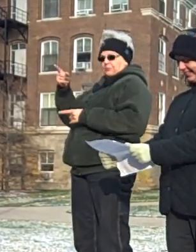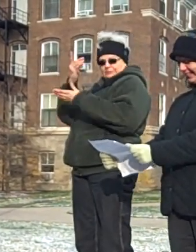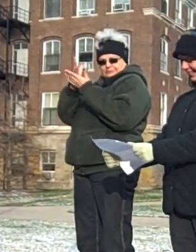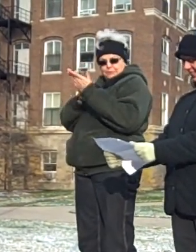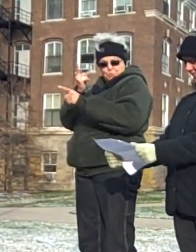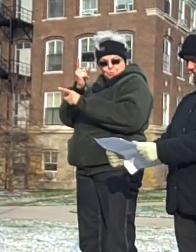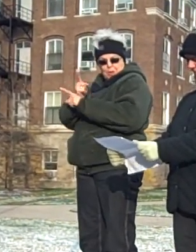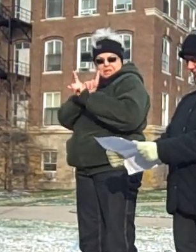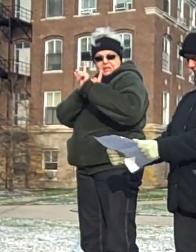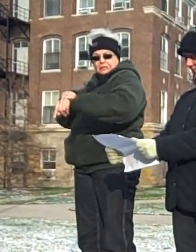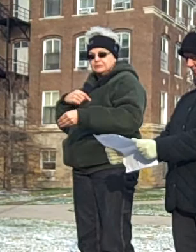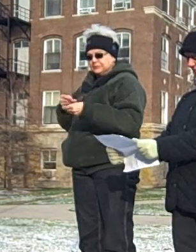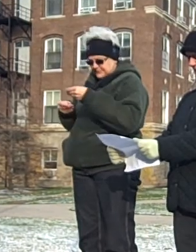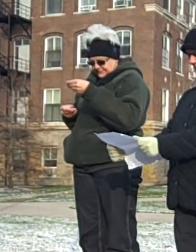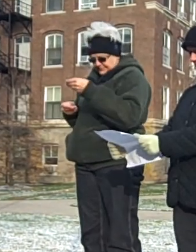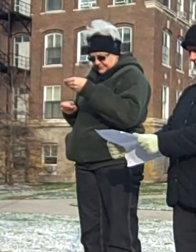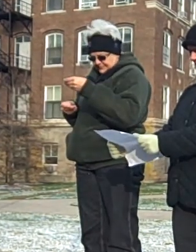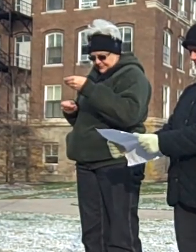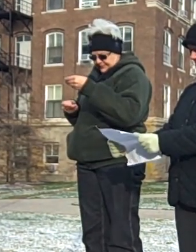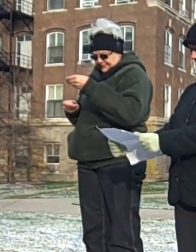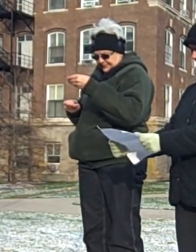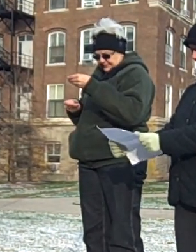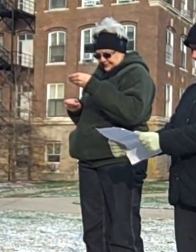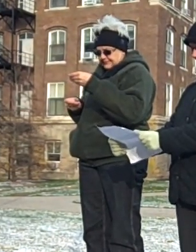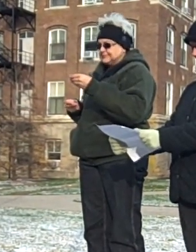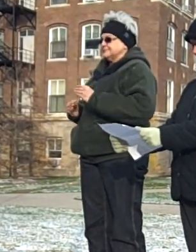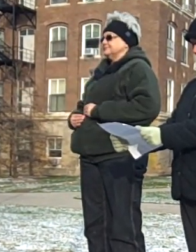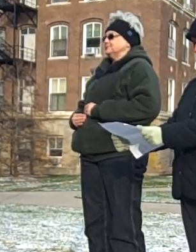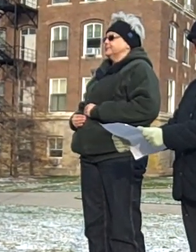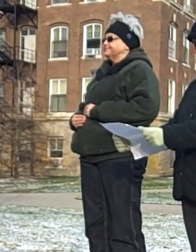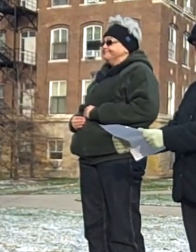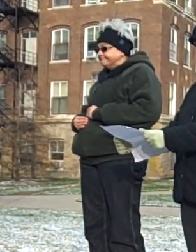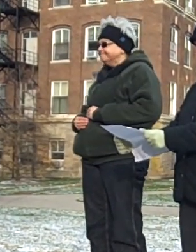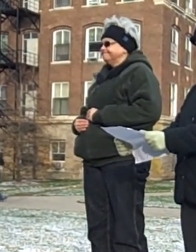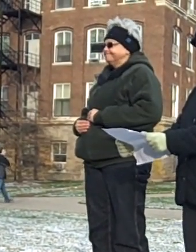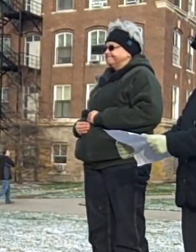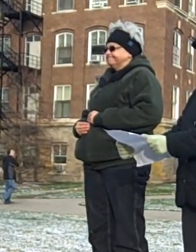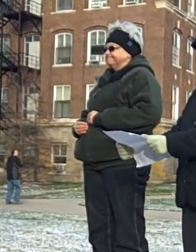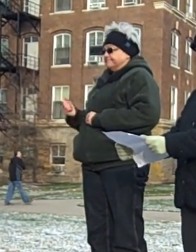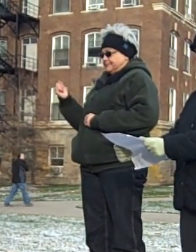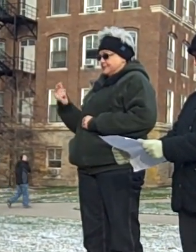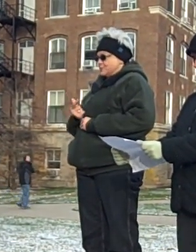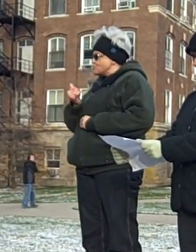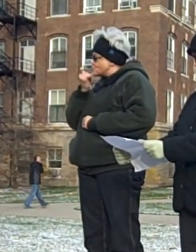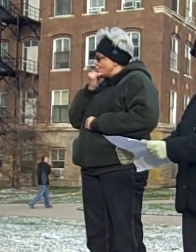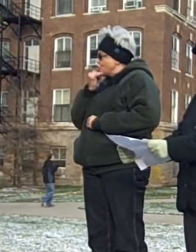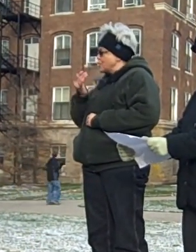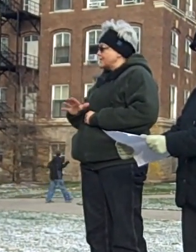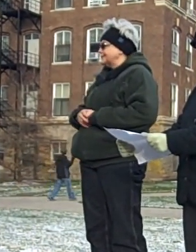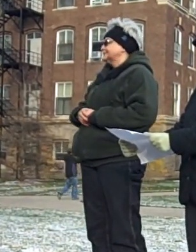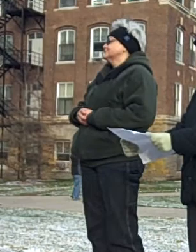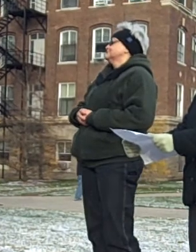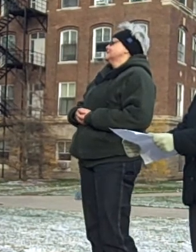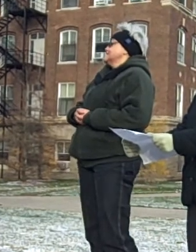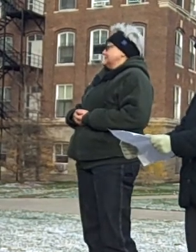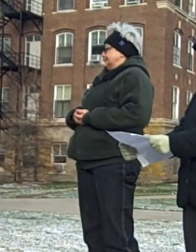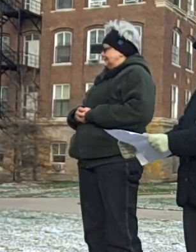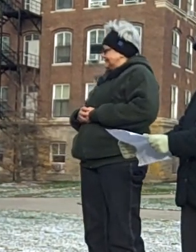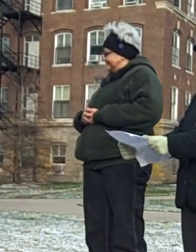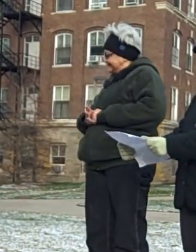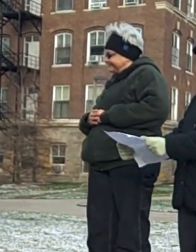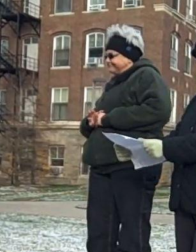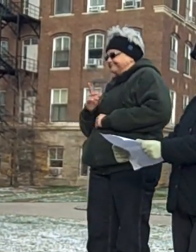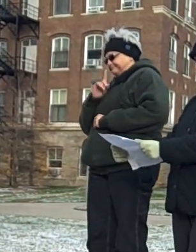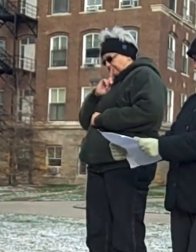that were graded in front of me that they got some right answers, and that mine were not going to be right. They were all